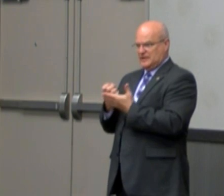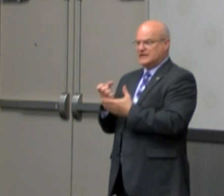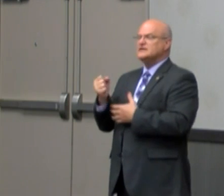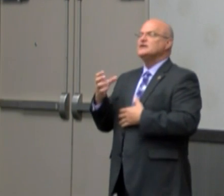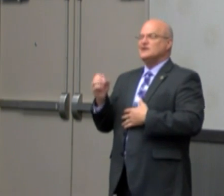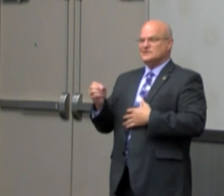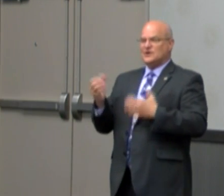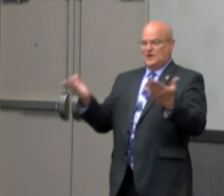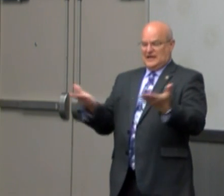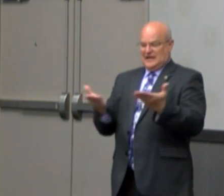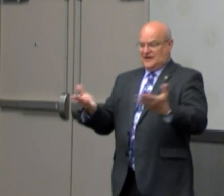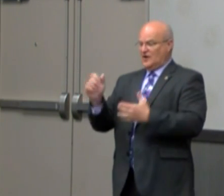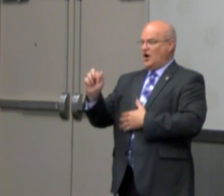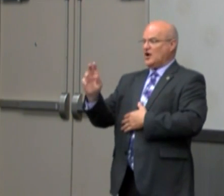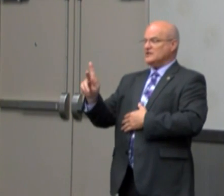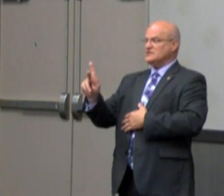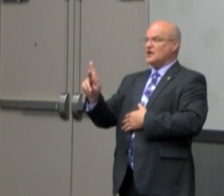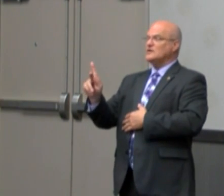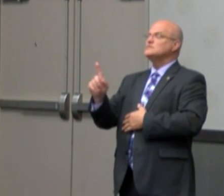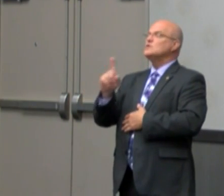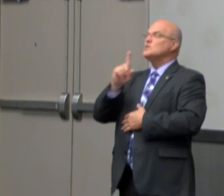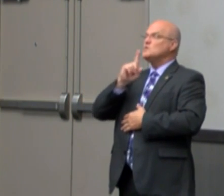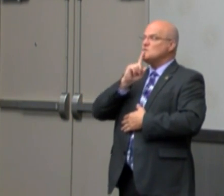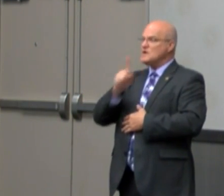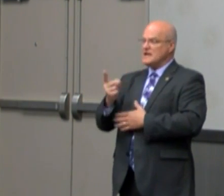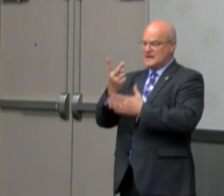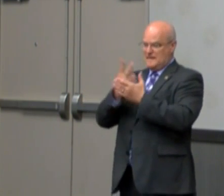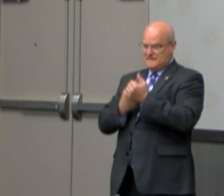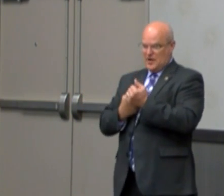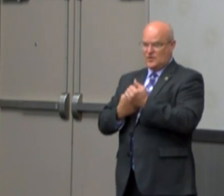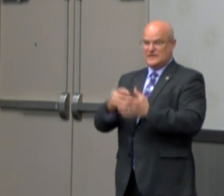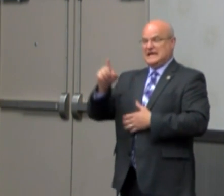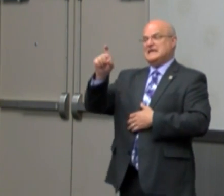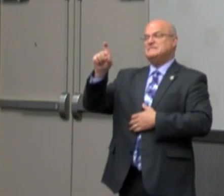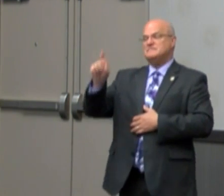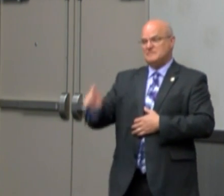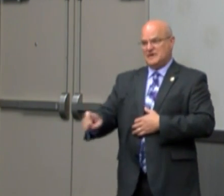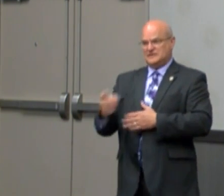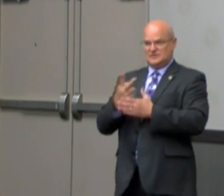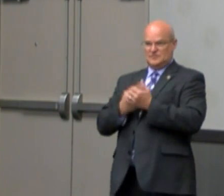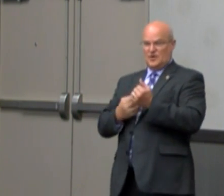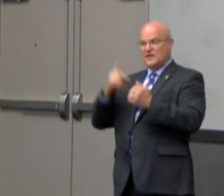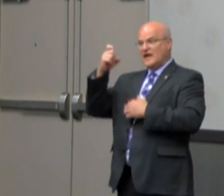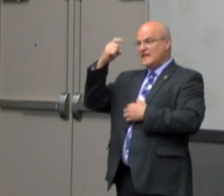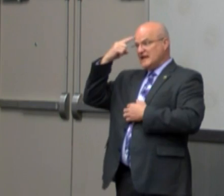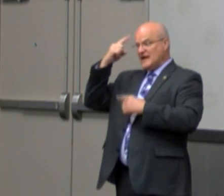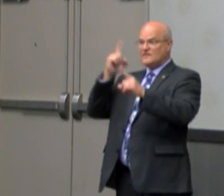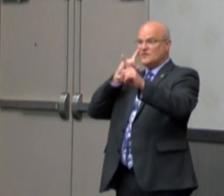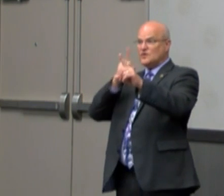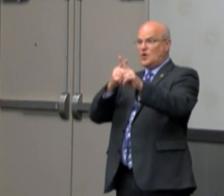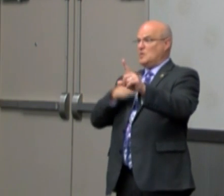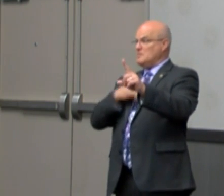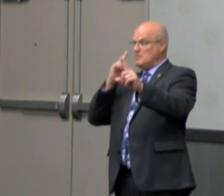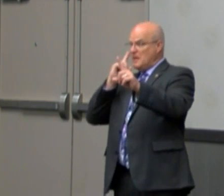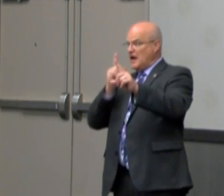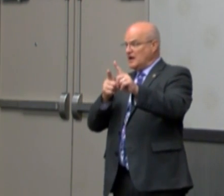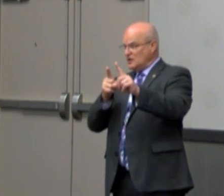In Arkansas, we're really doing both. governor's goal, my goal has